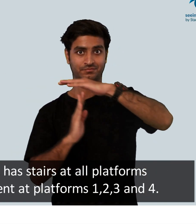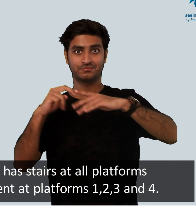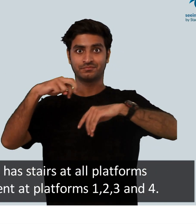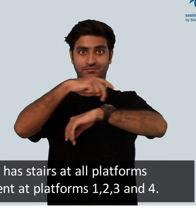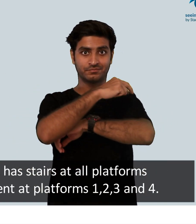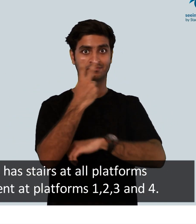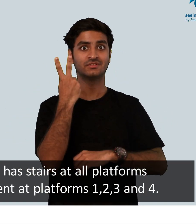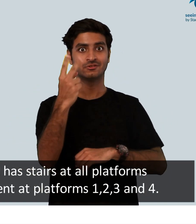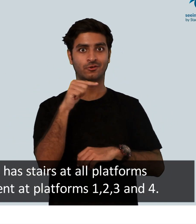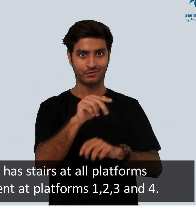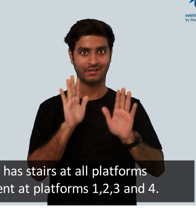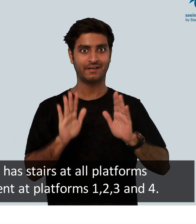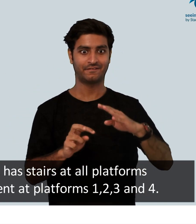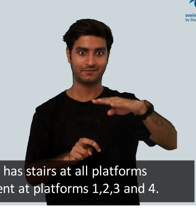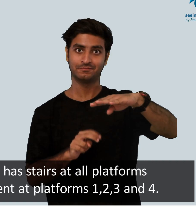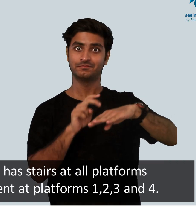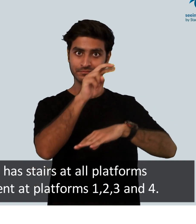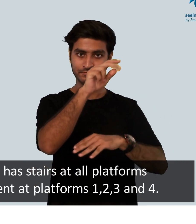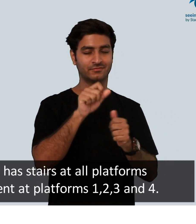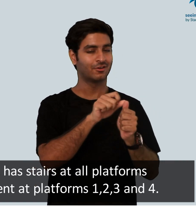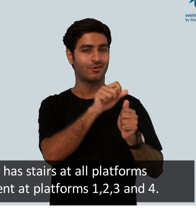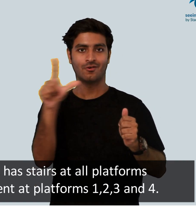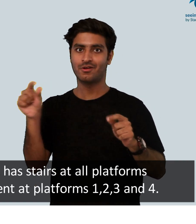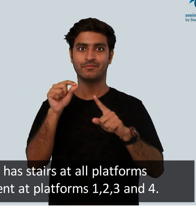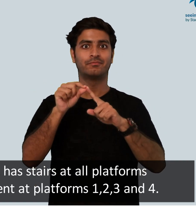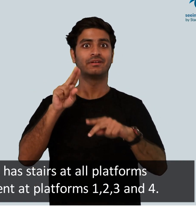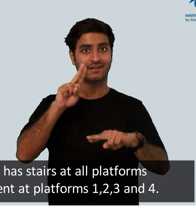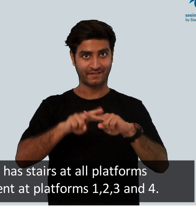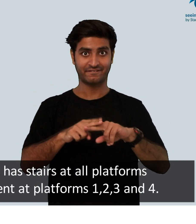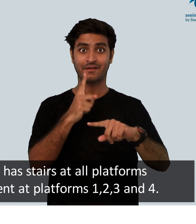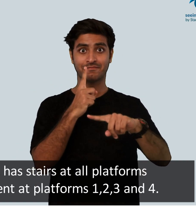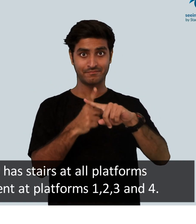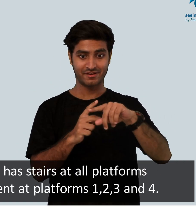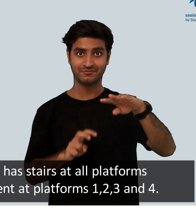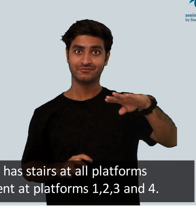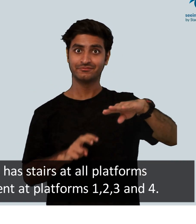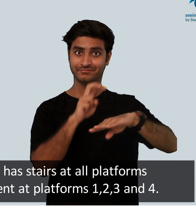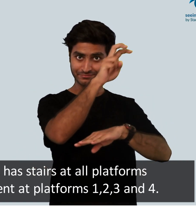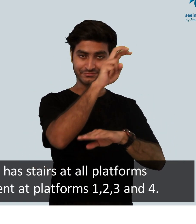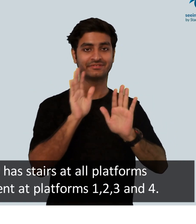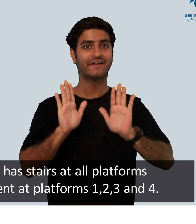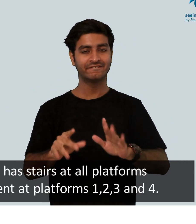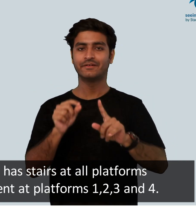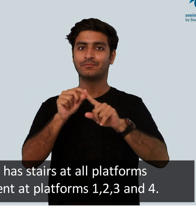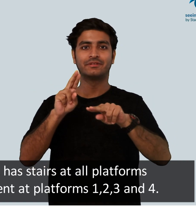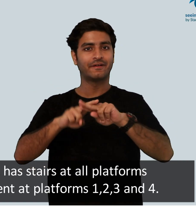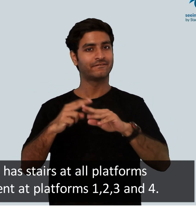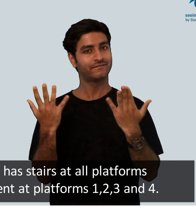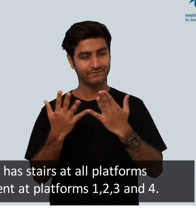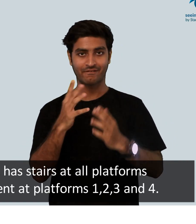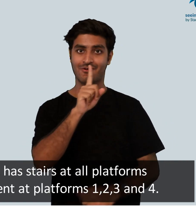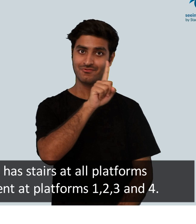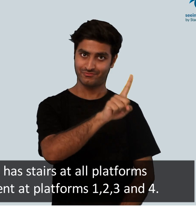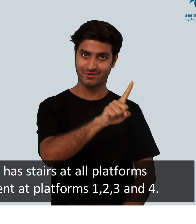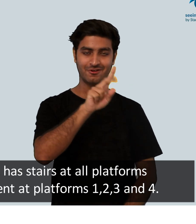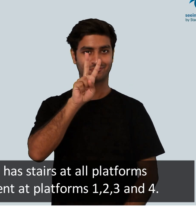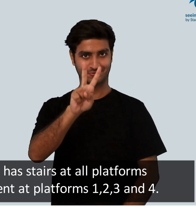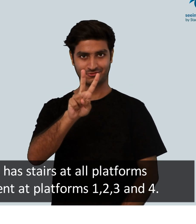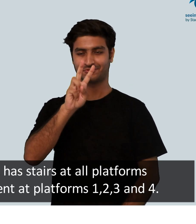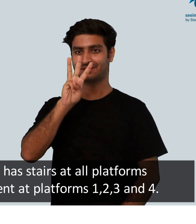Foot-over bridge 2 has stairs at all platforms and escalators present at platforms 1, 2, 3 and